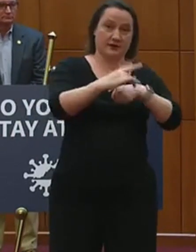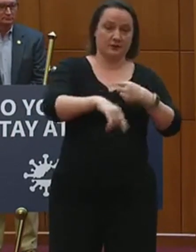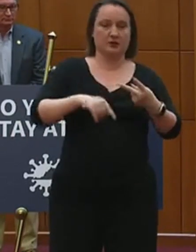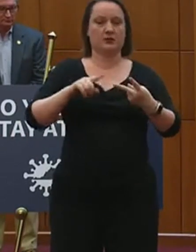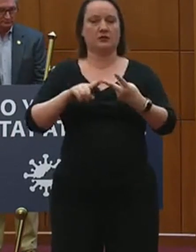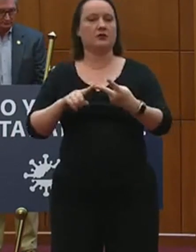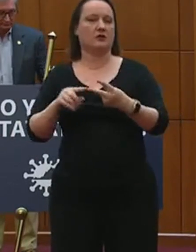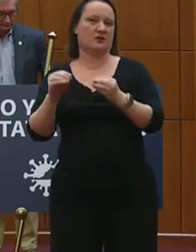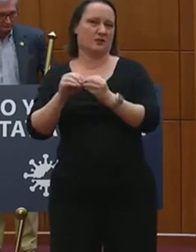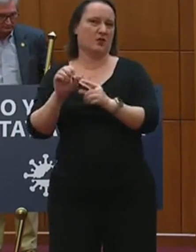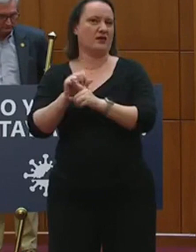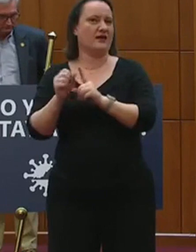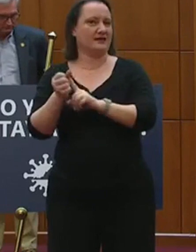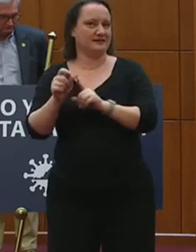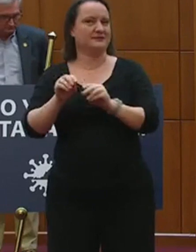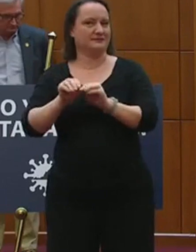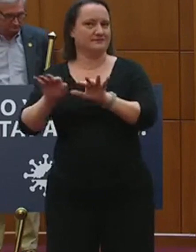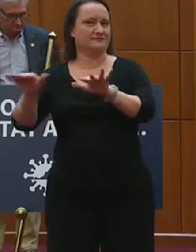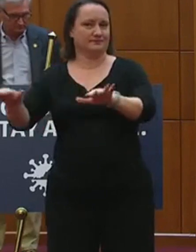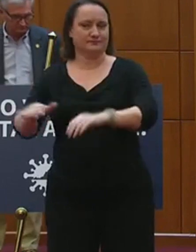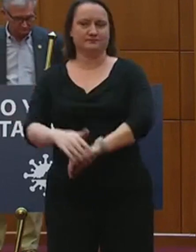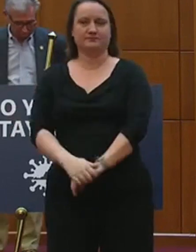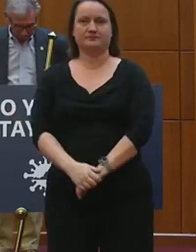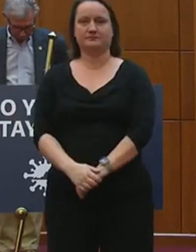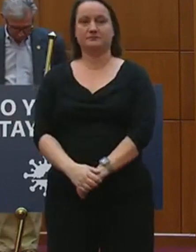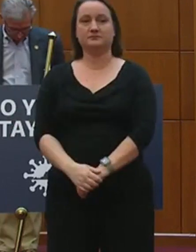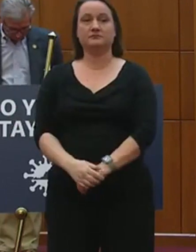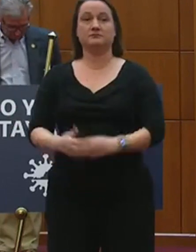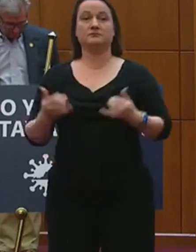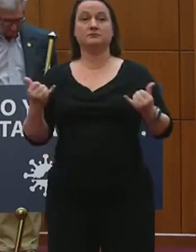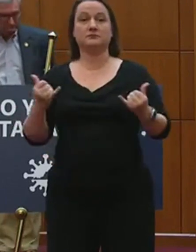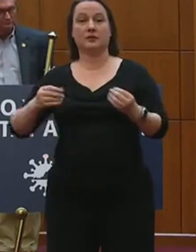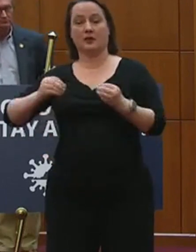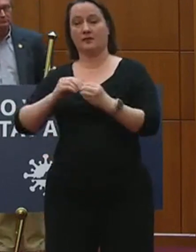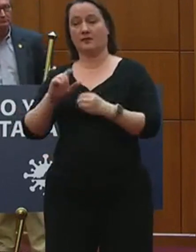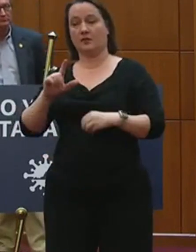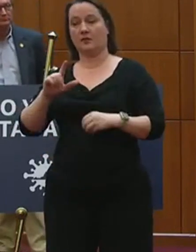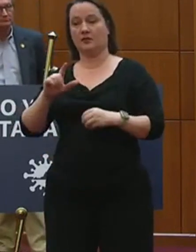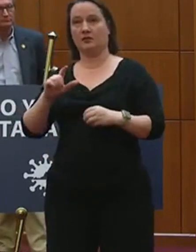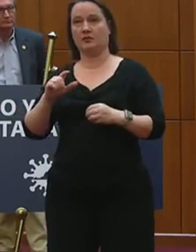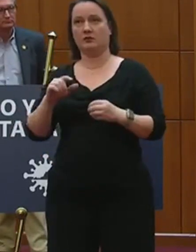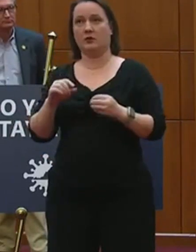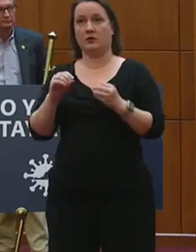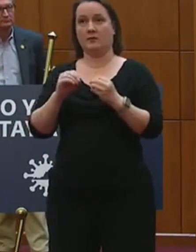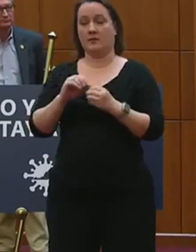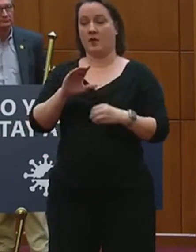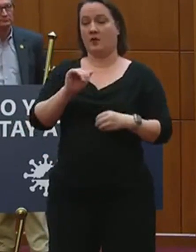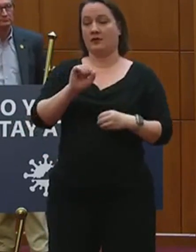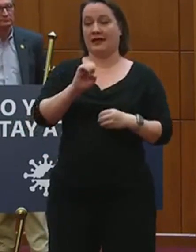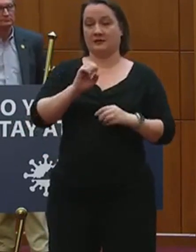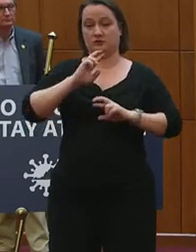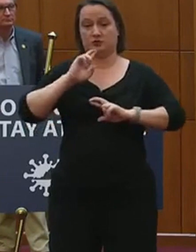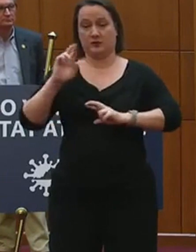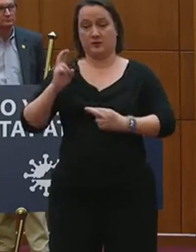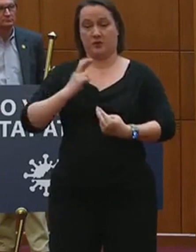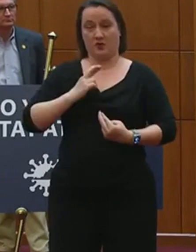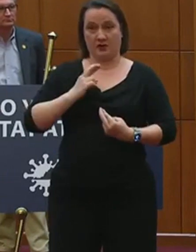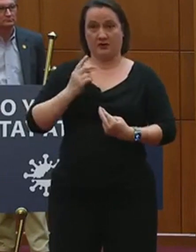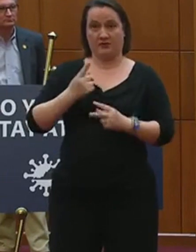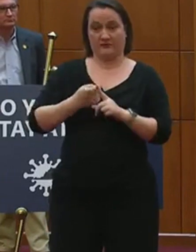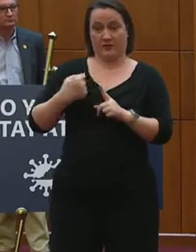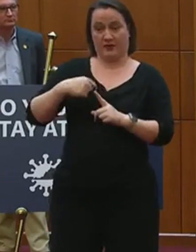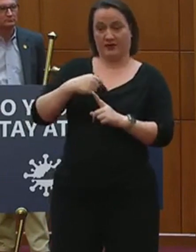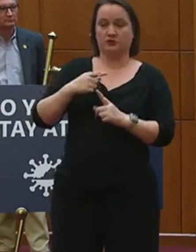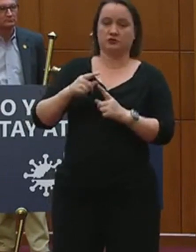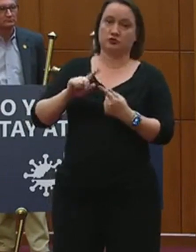cases. And at this point, more of the cases that are getting reported to us are from